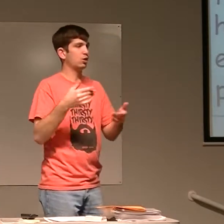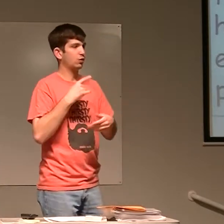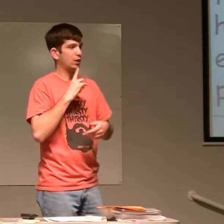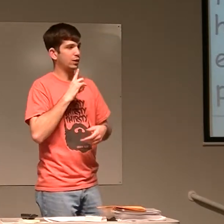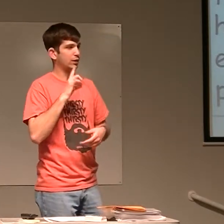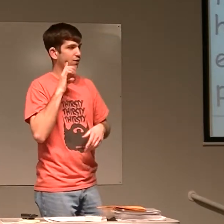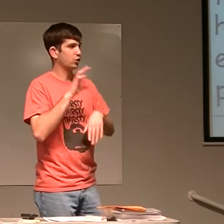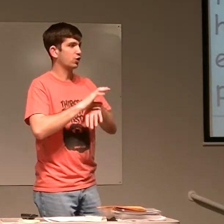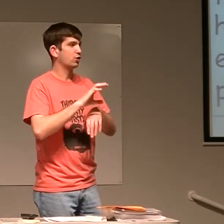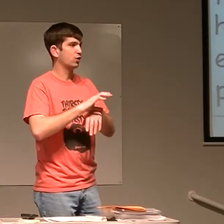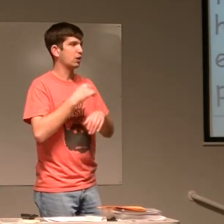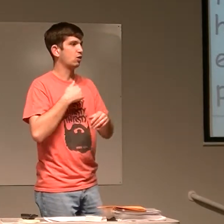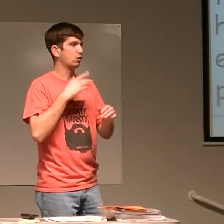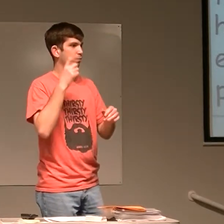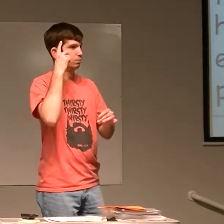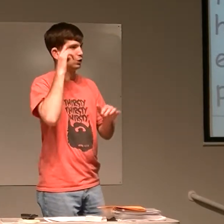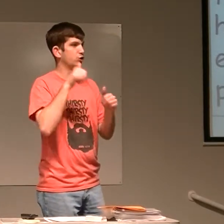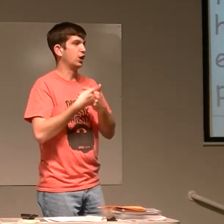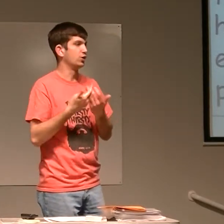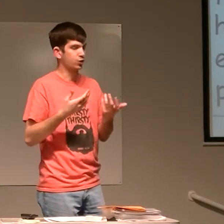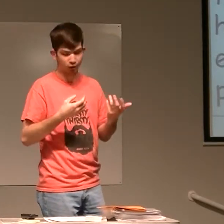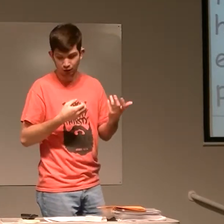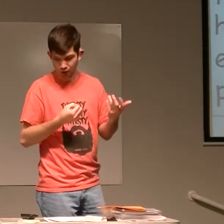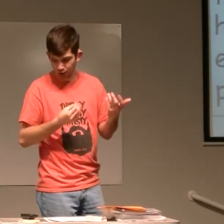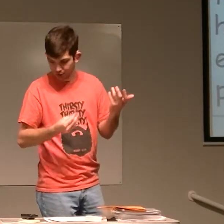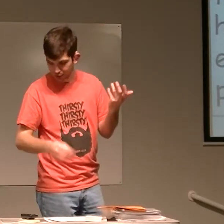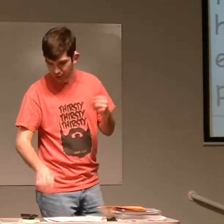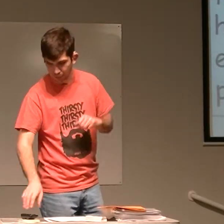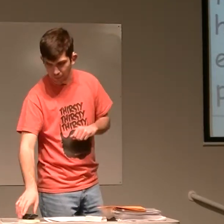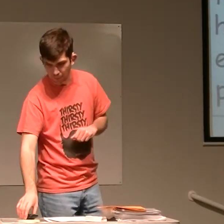that in the deaf church that are mental challenged. So